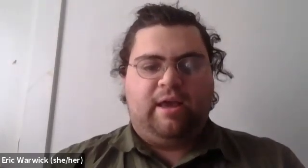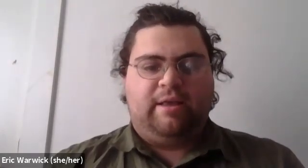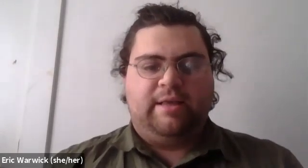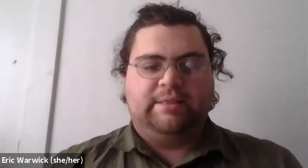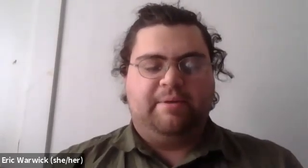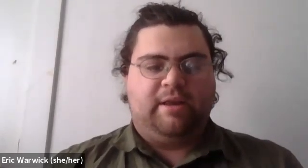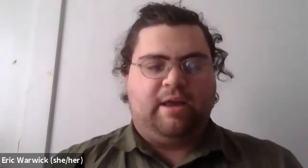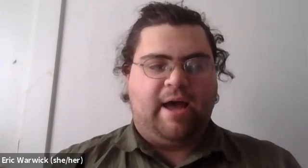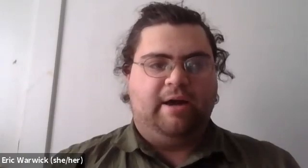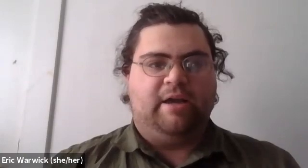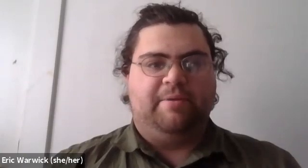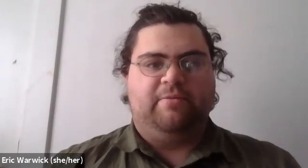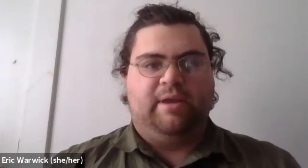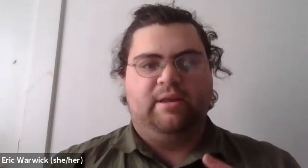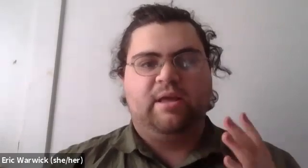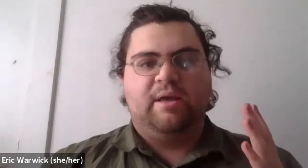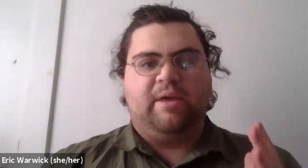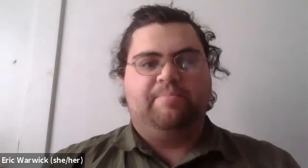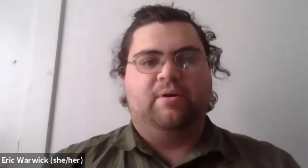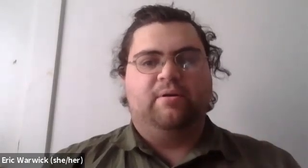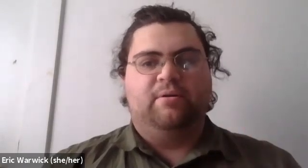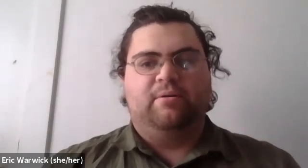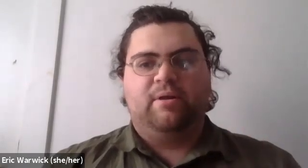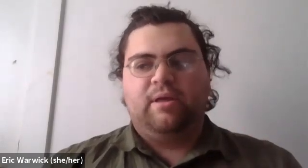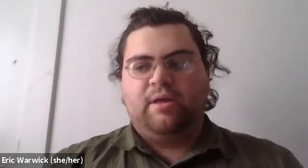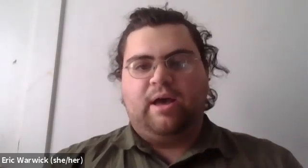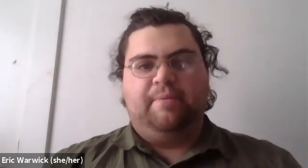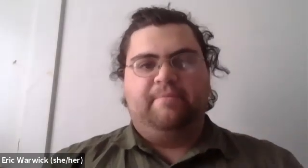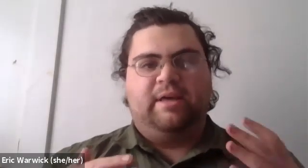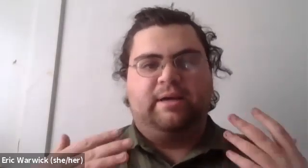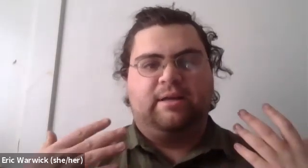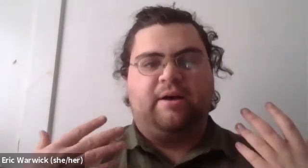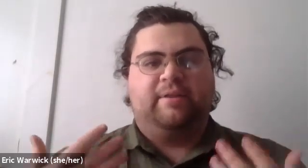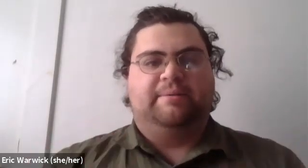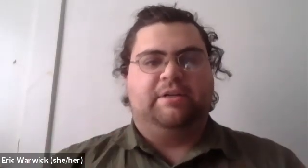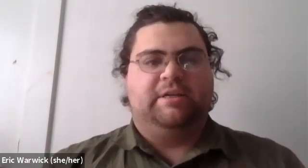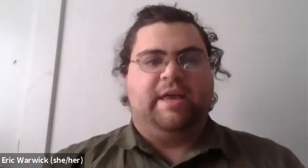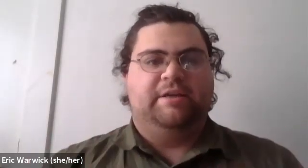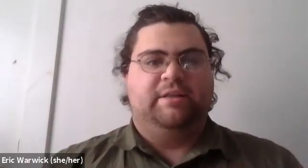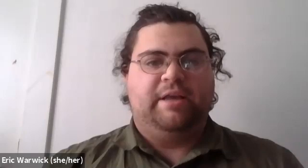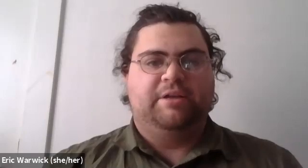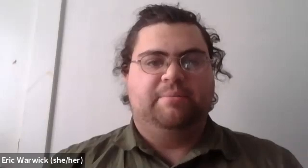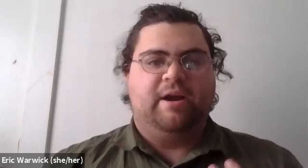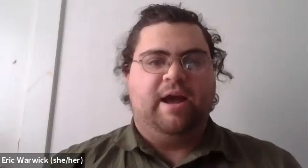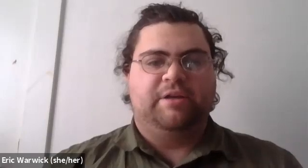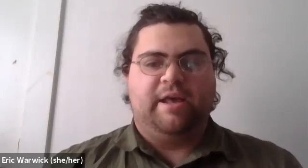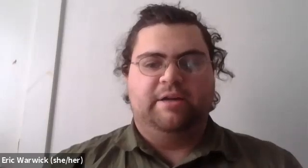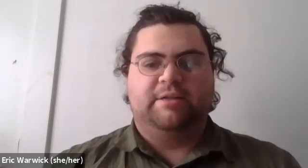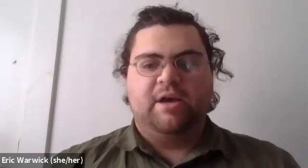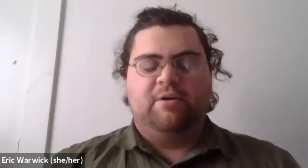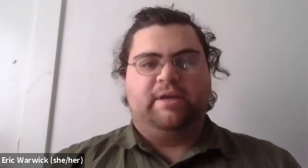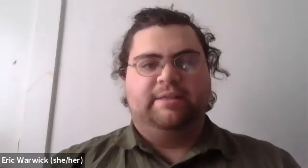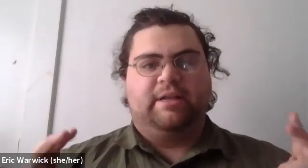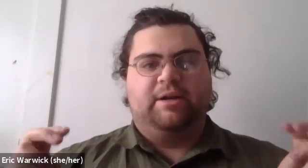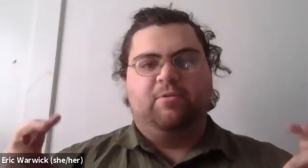created a disability hierarchy between people who often the special education teachers and